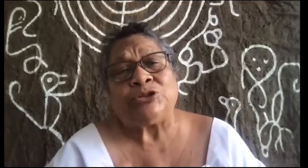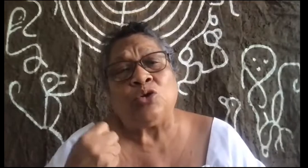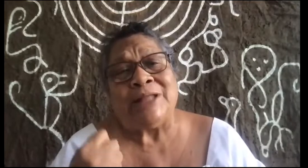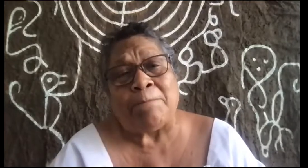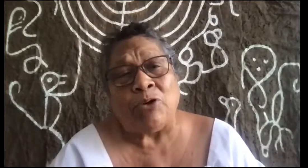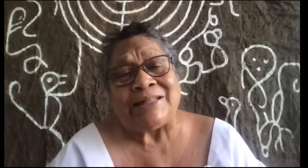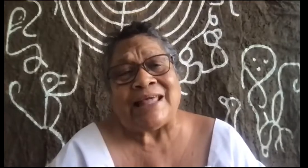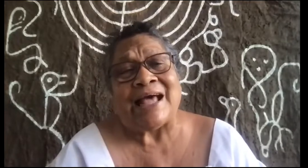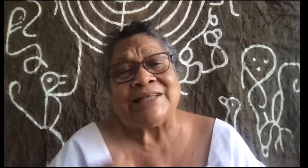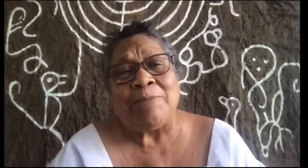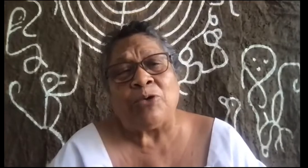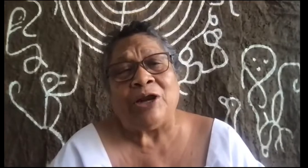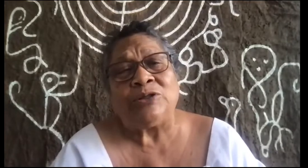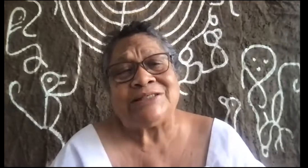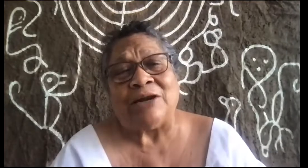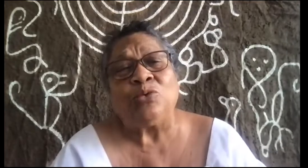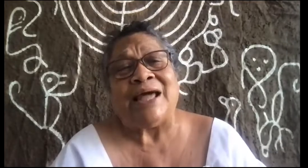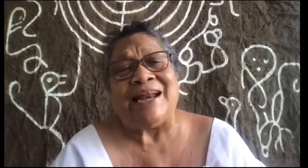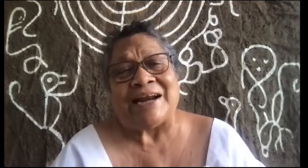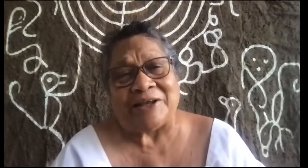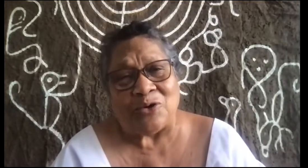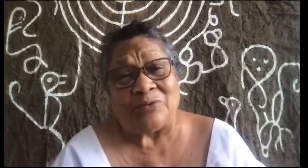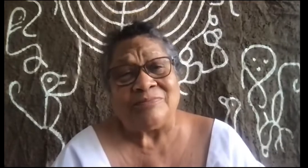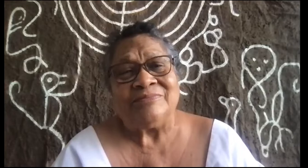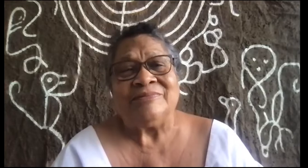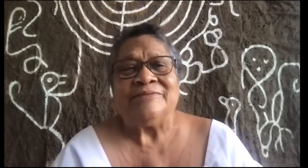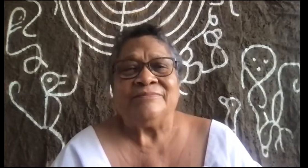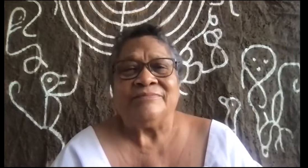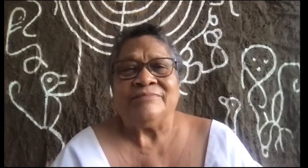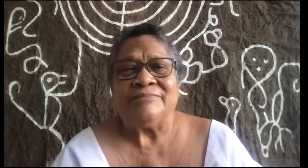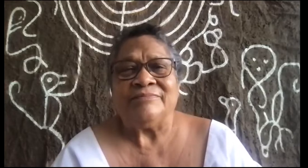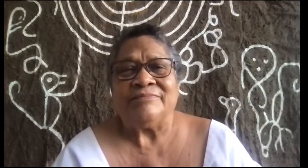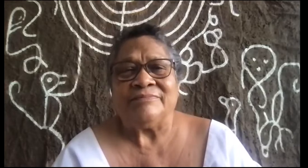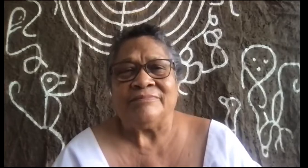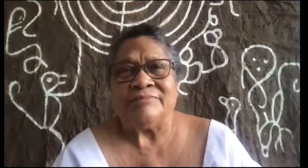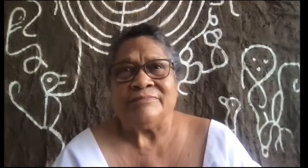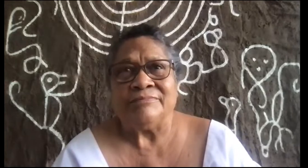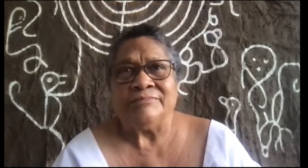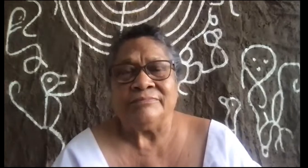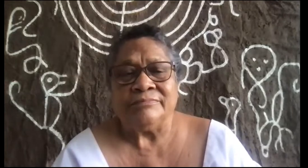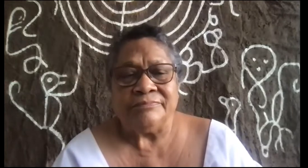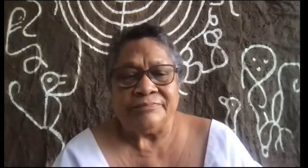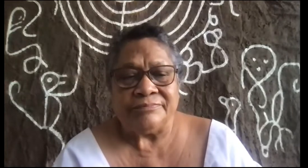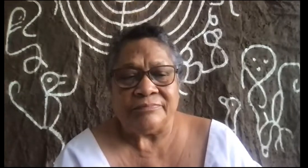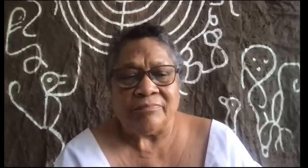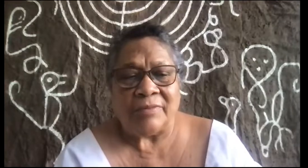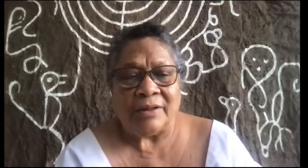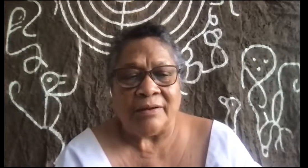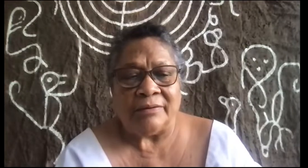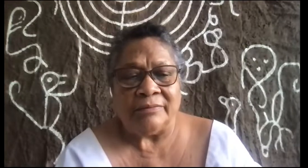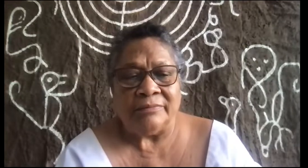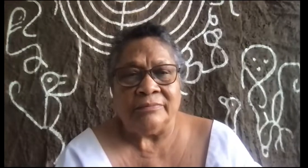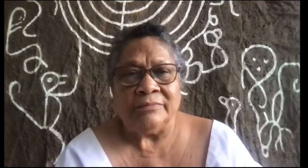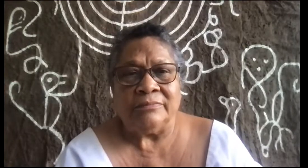also in the process of drafting health and policies and models in the region.